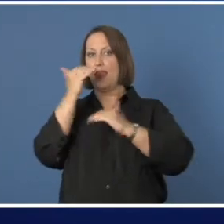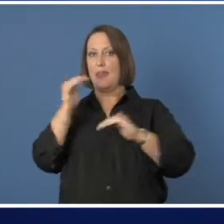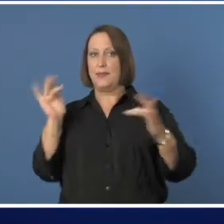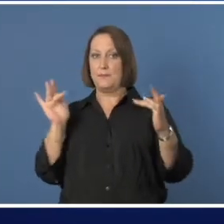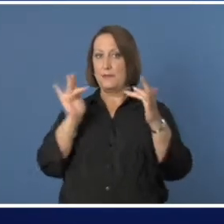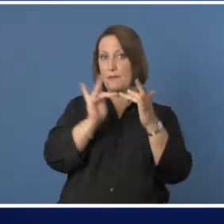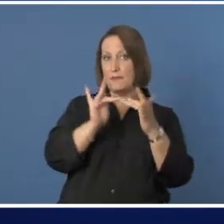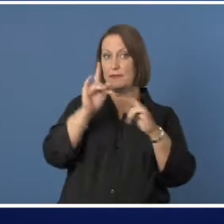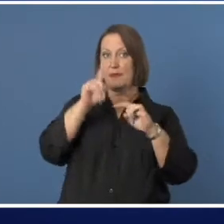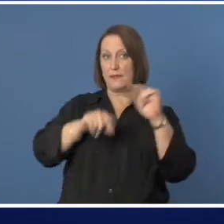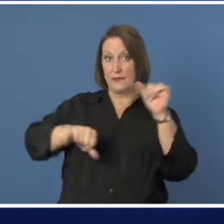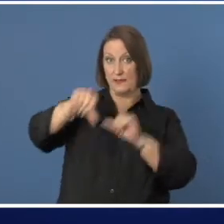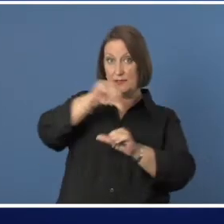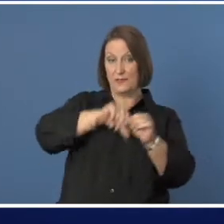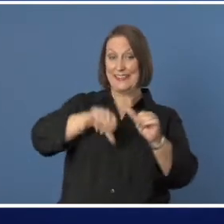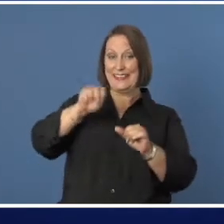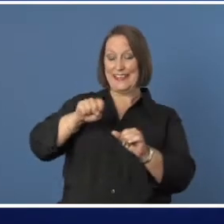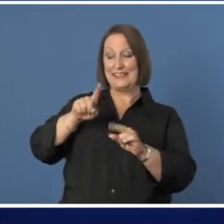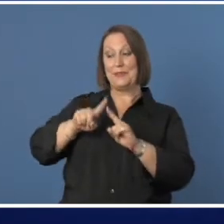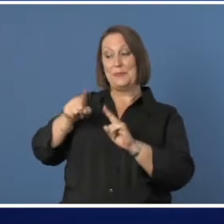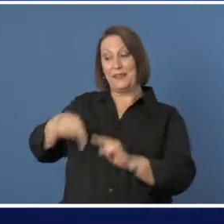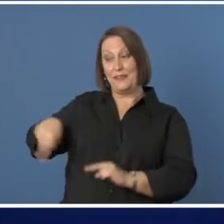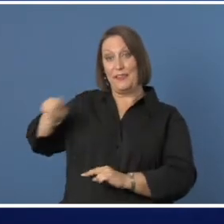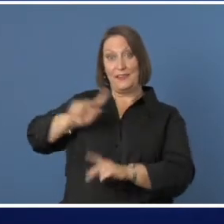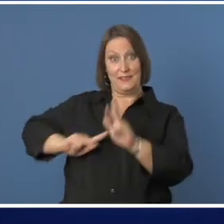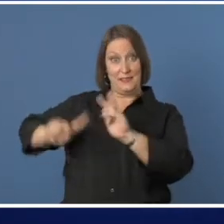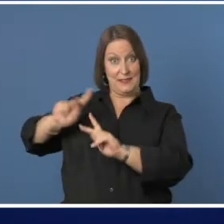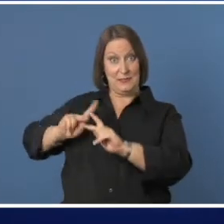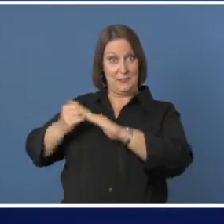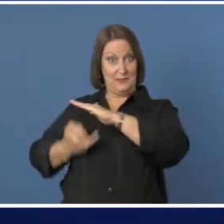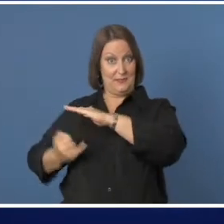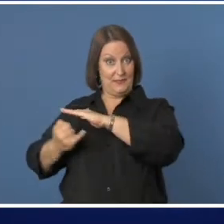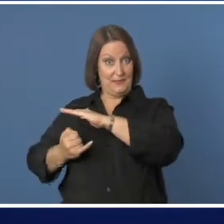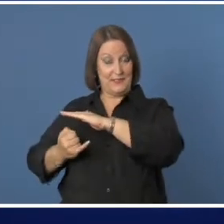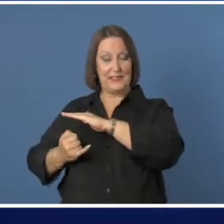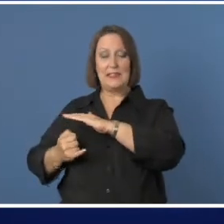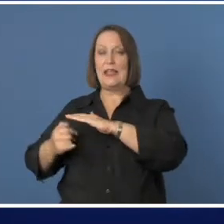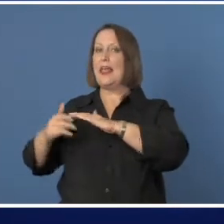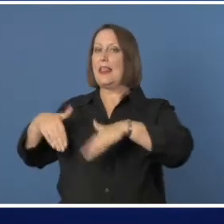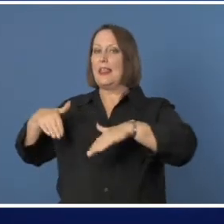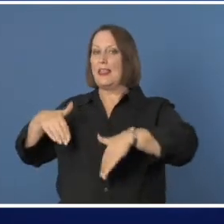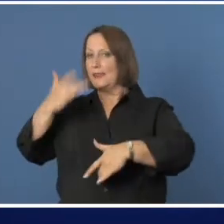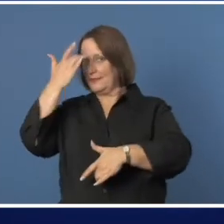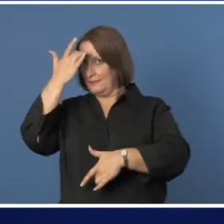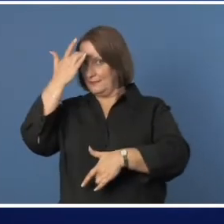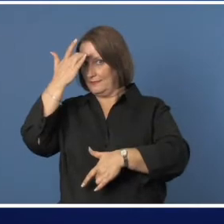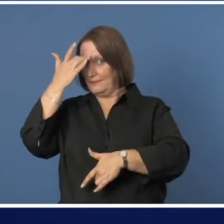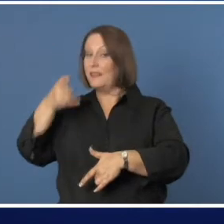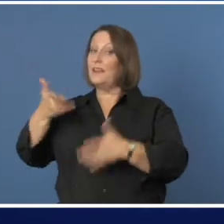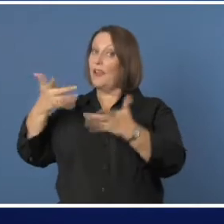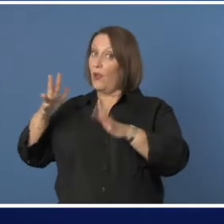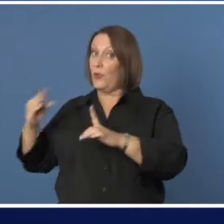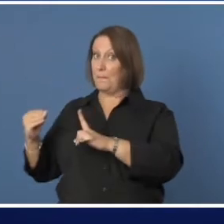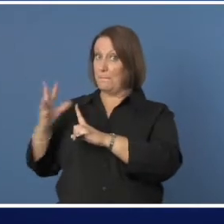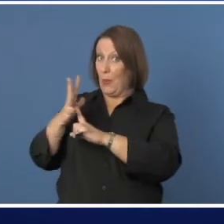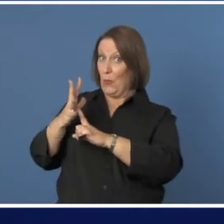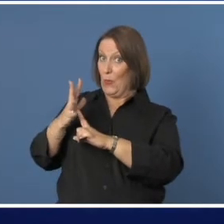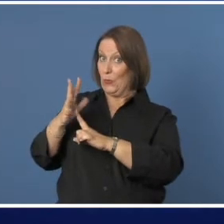of persons who, while not yet ill, have been exposed to an infectious agent